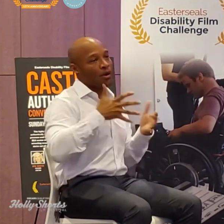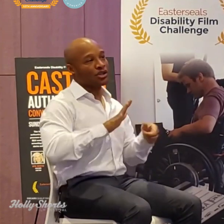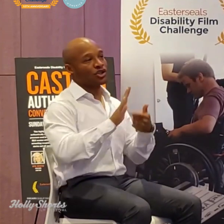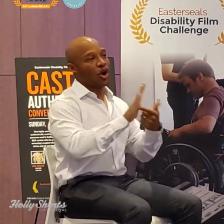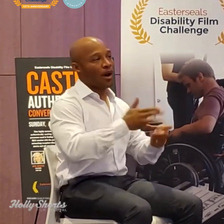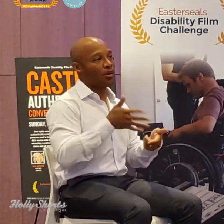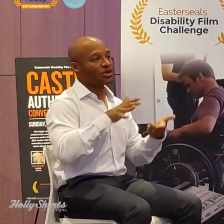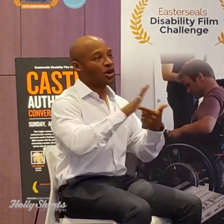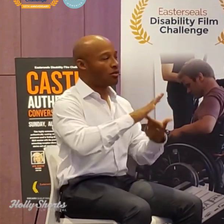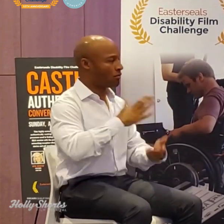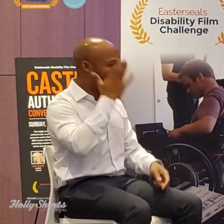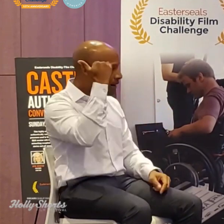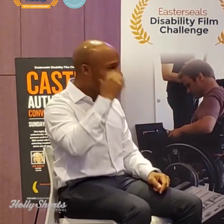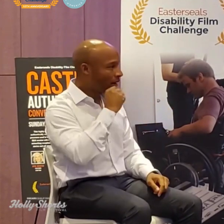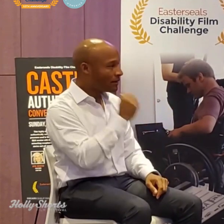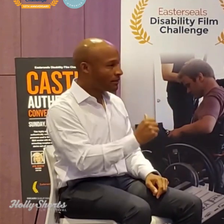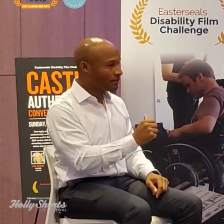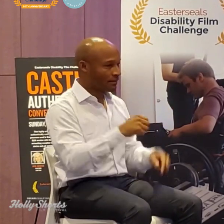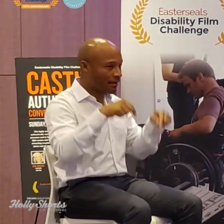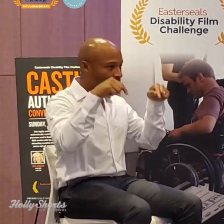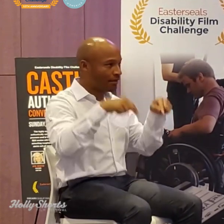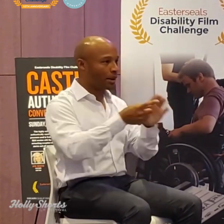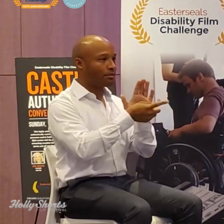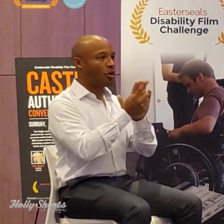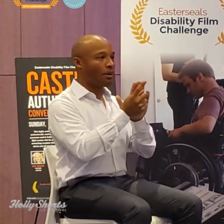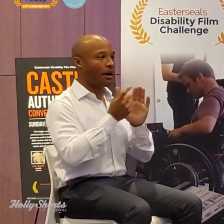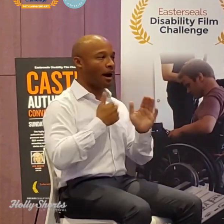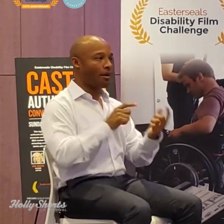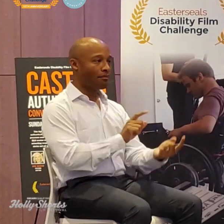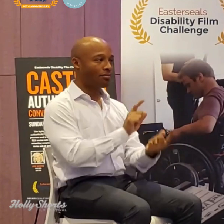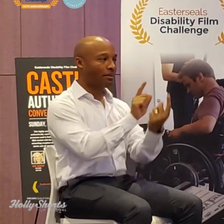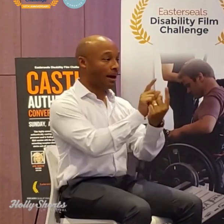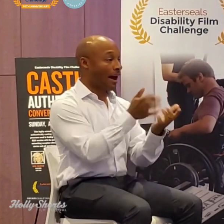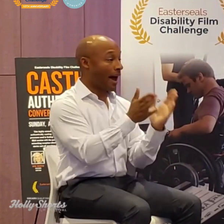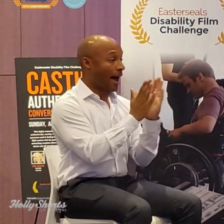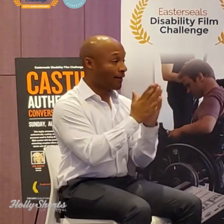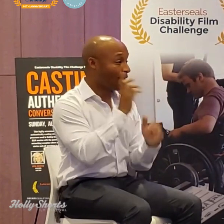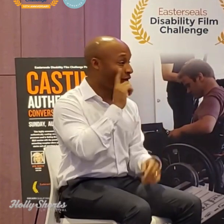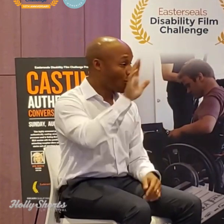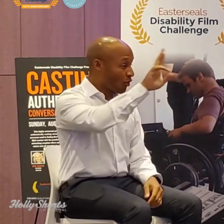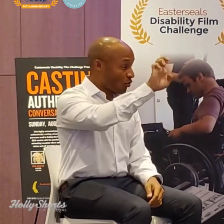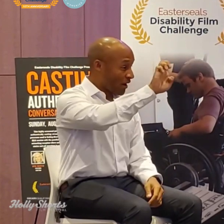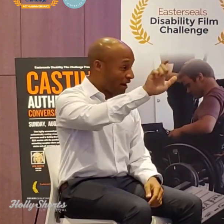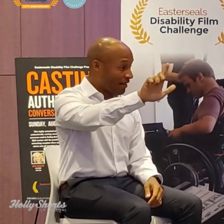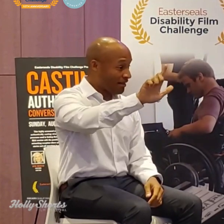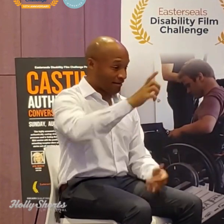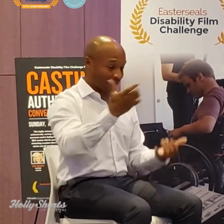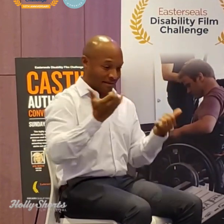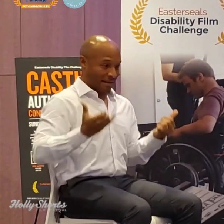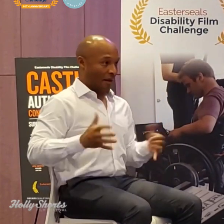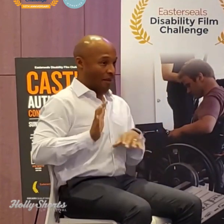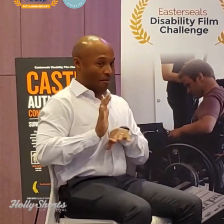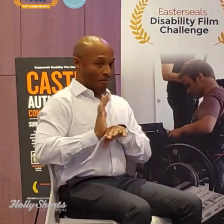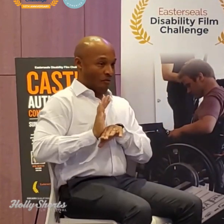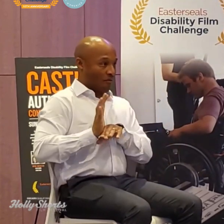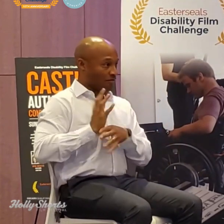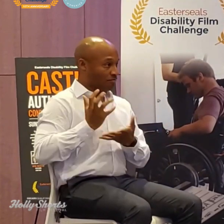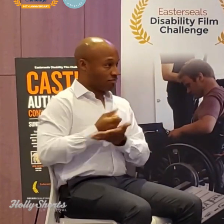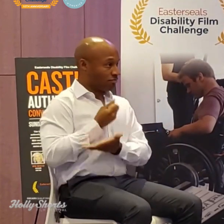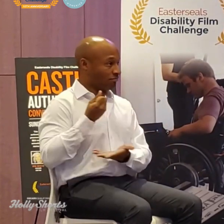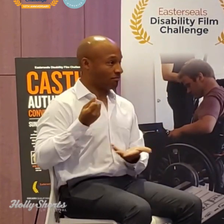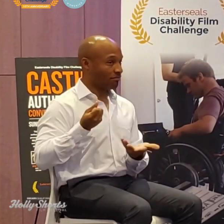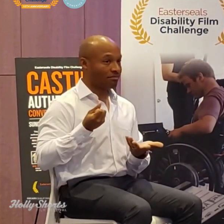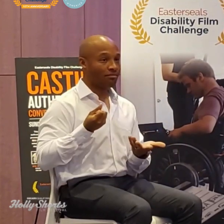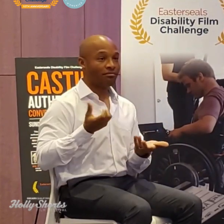is literally the moment where I come to you and I say, can you show me your reel? And this is when this stuff matters. It's like, I'm a winner of the Easter